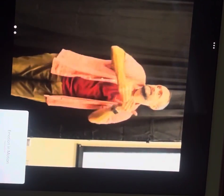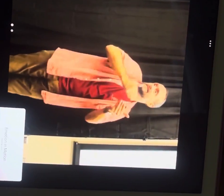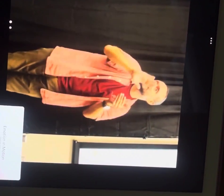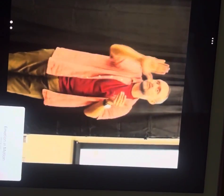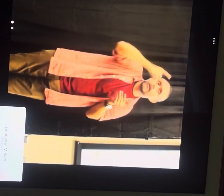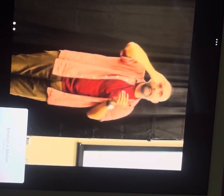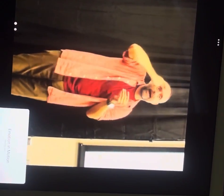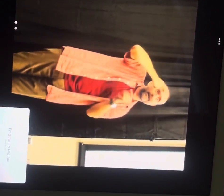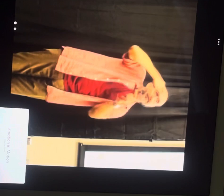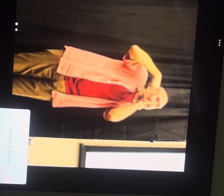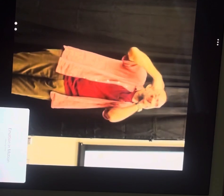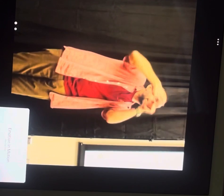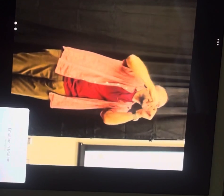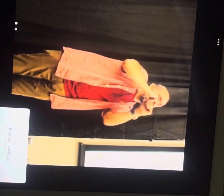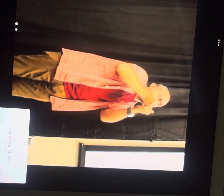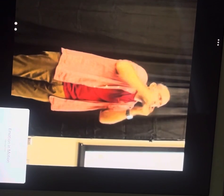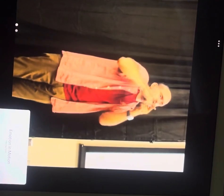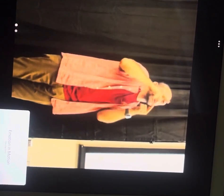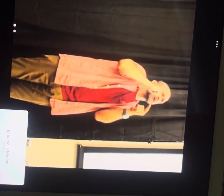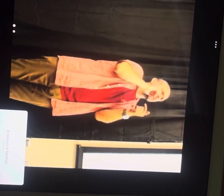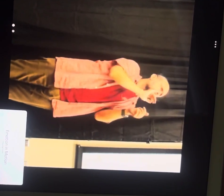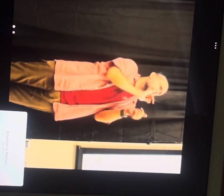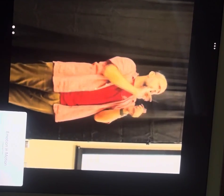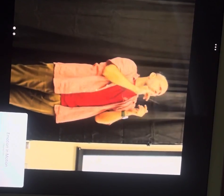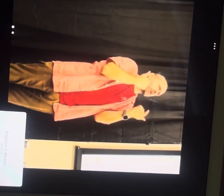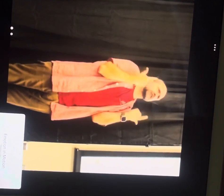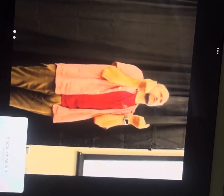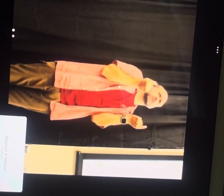to your way and you're up to your mind and processing.